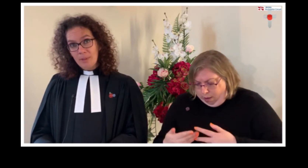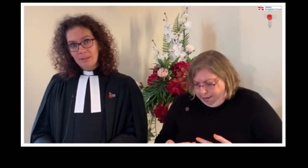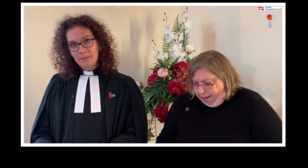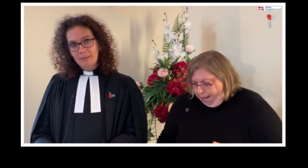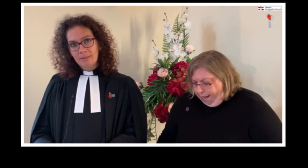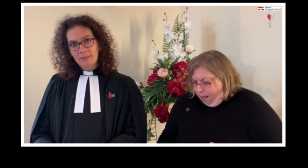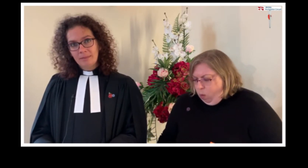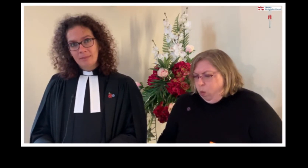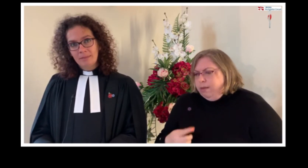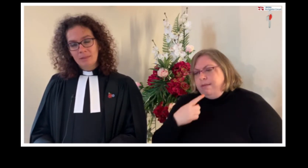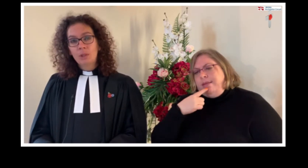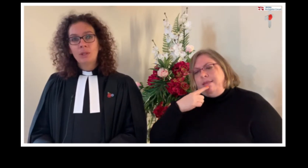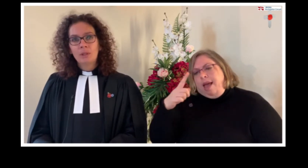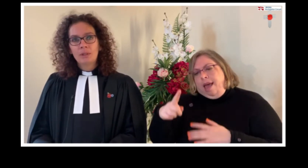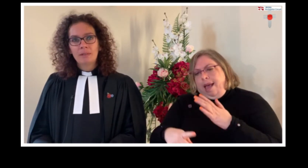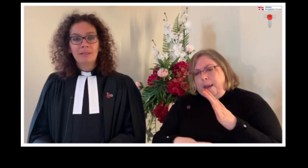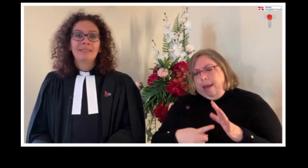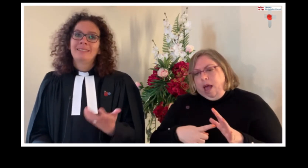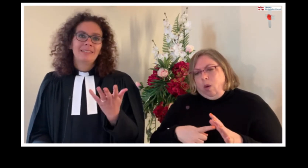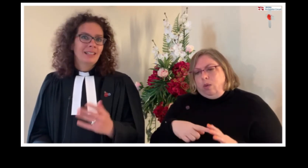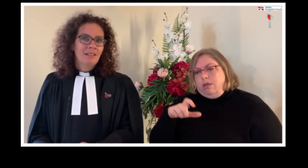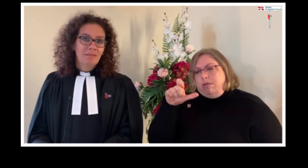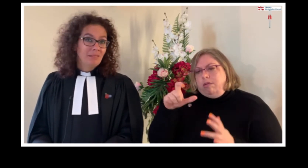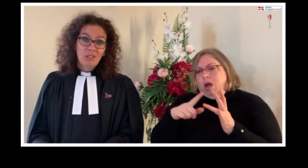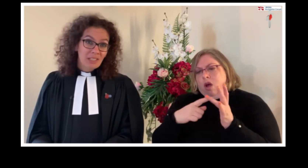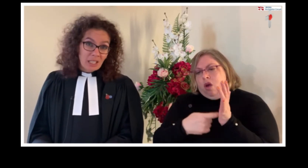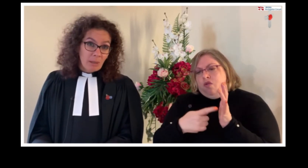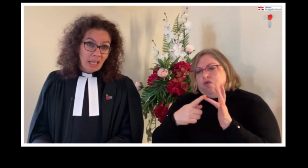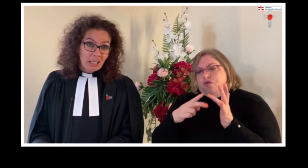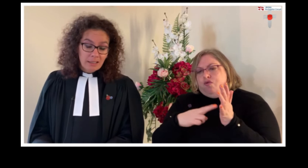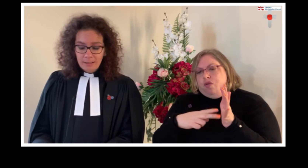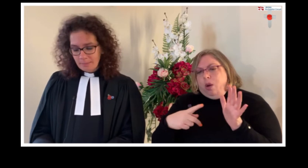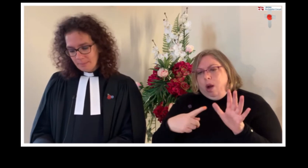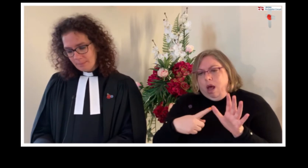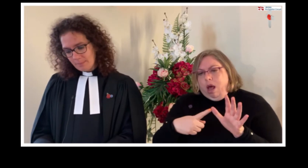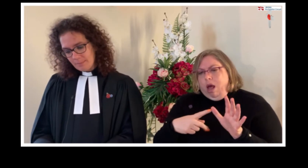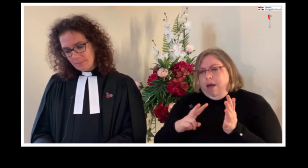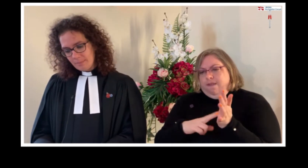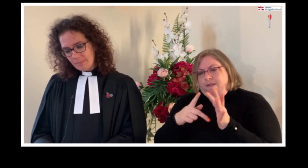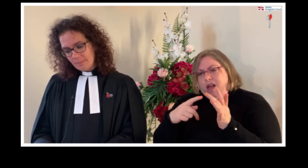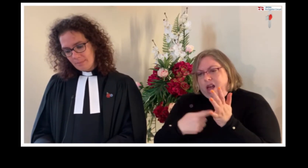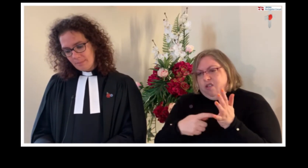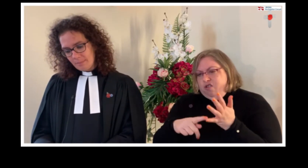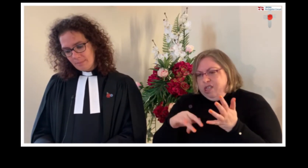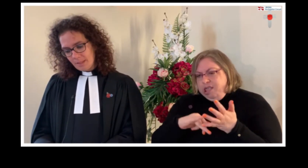or your job, or your, you fill in the blank?